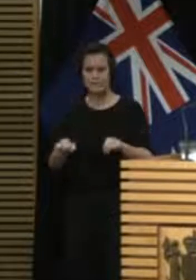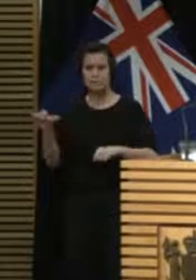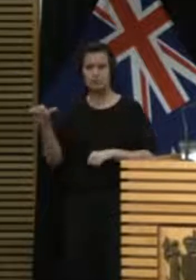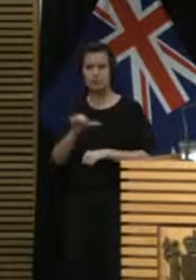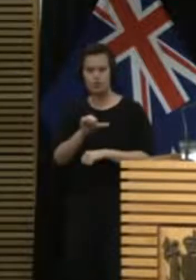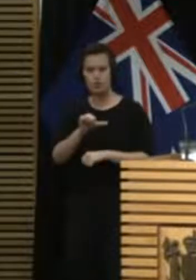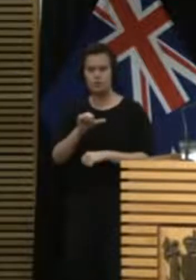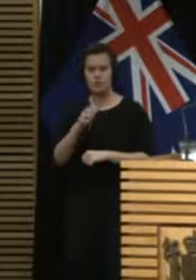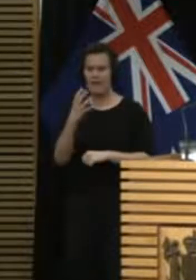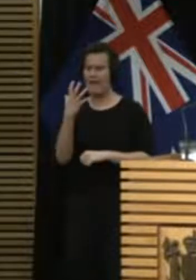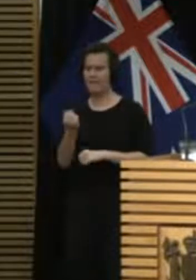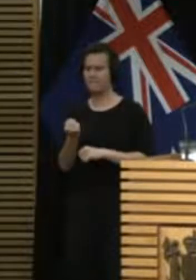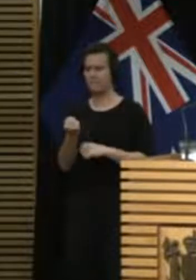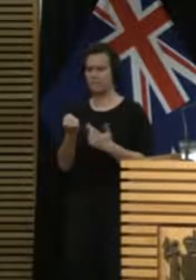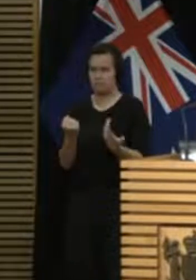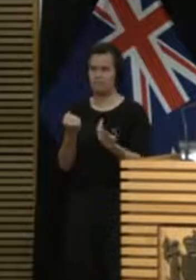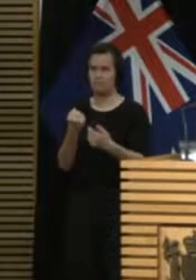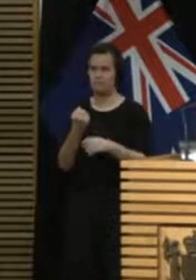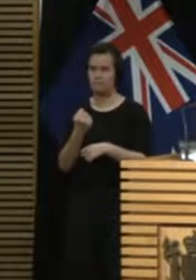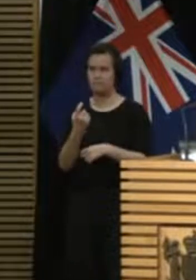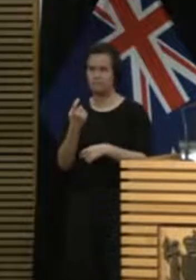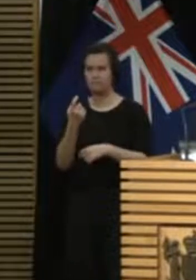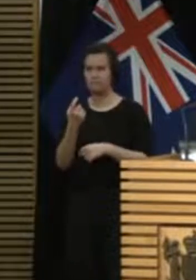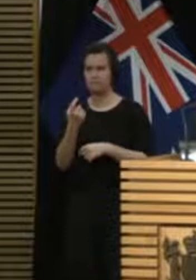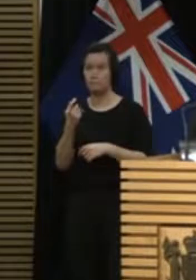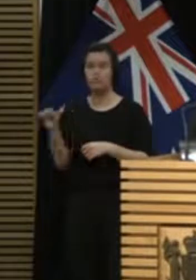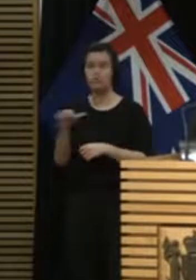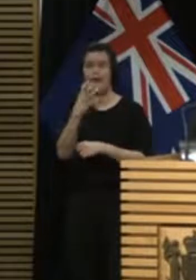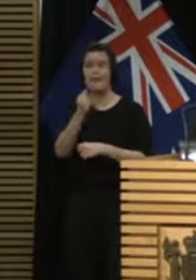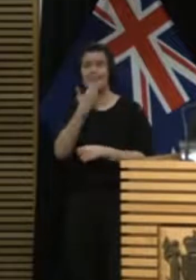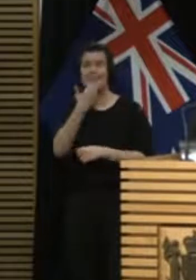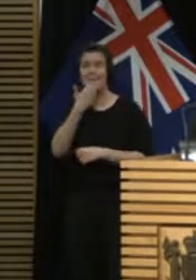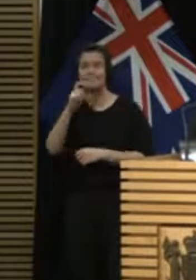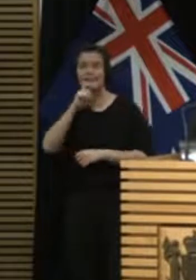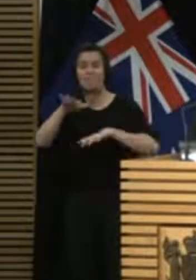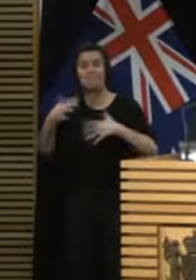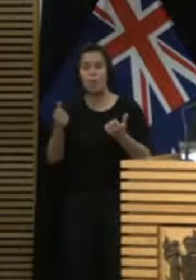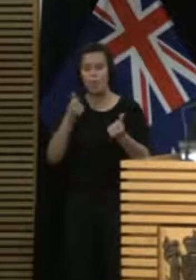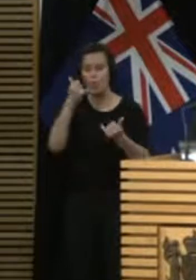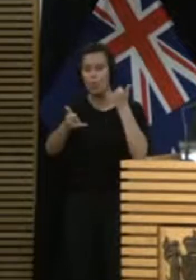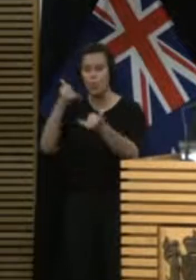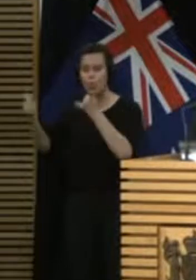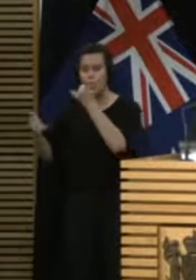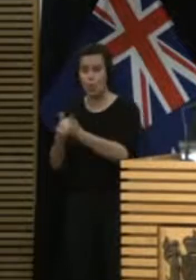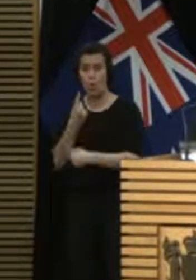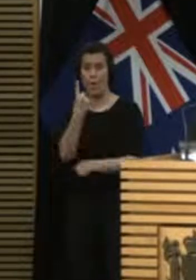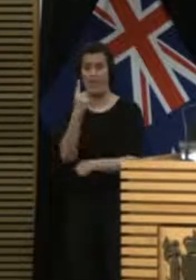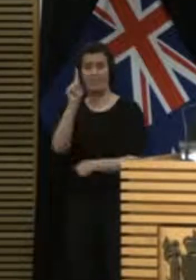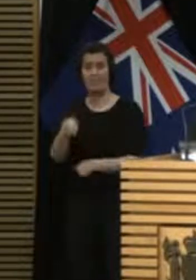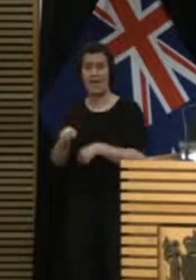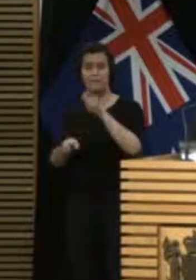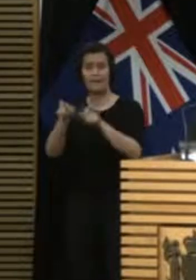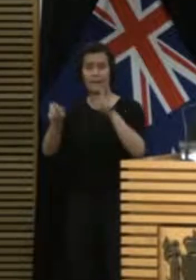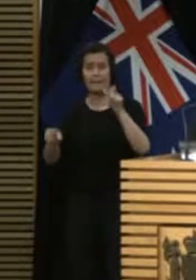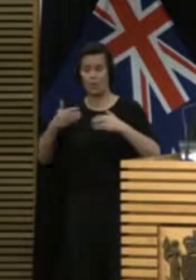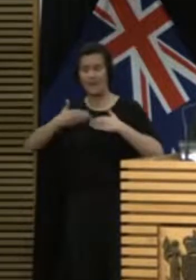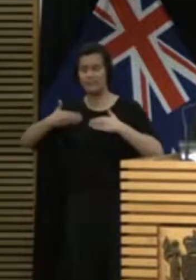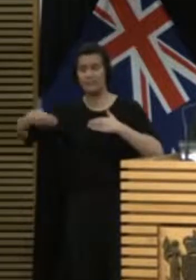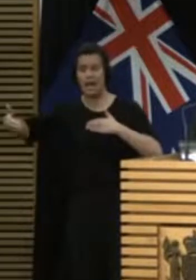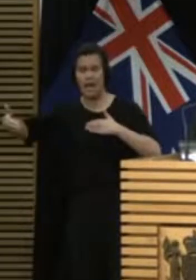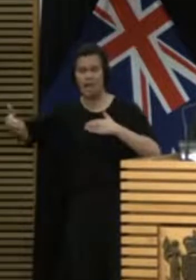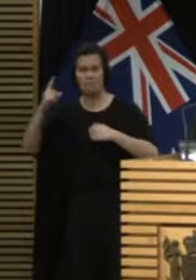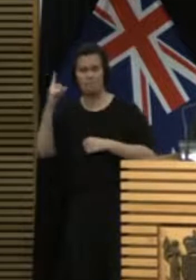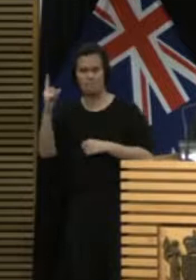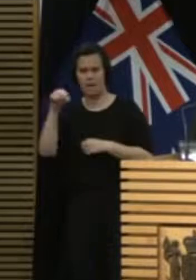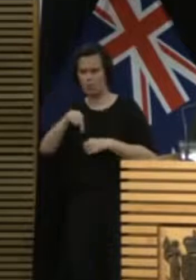Do you agree with Professor Skegg? Do we need more capacity there? not only agree, but that's why we have been building